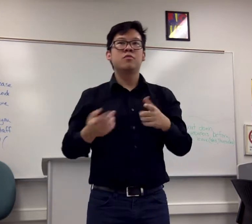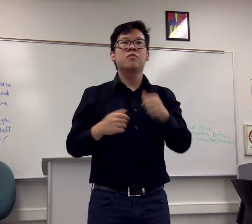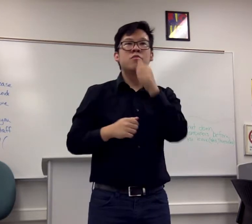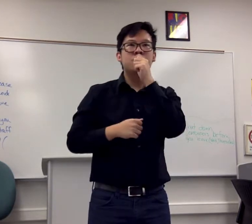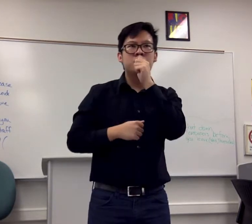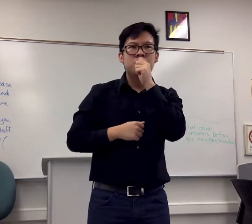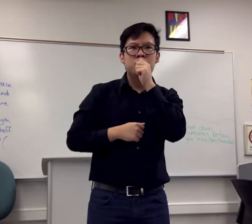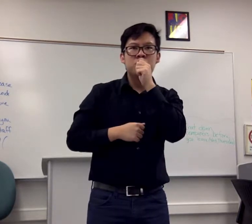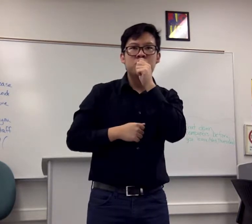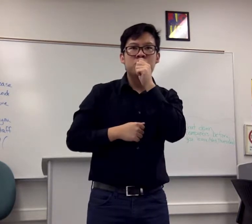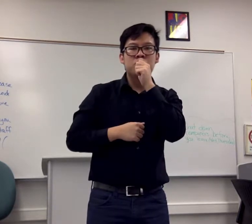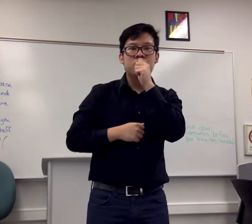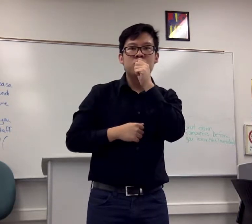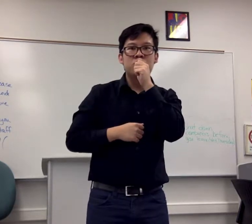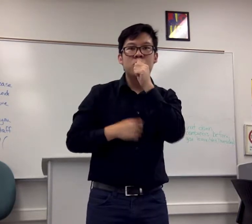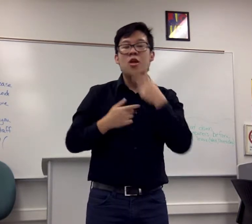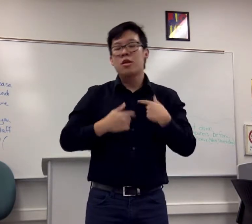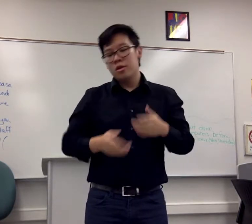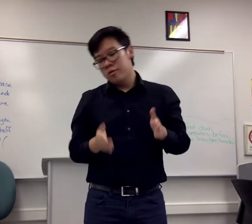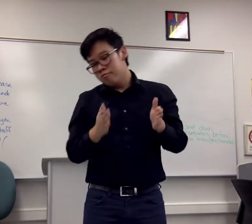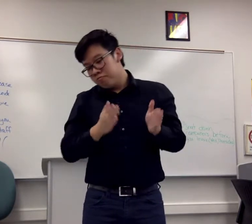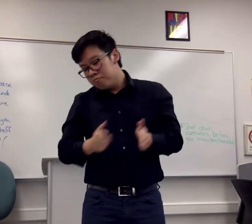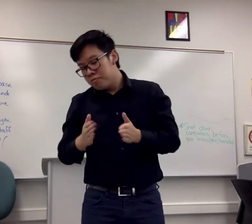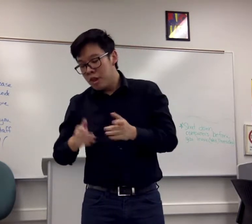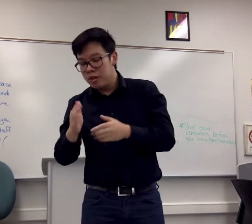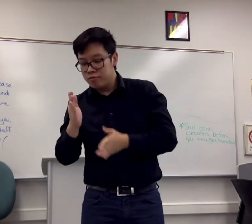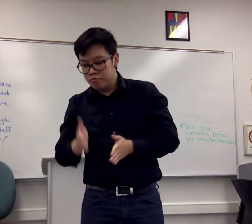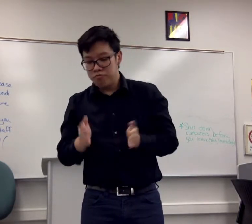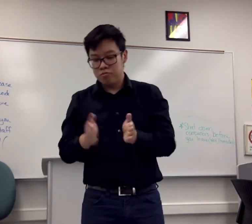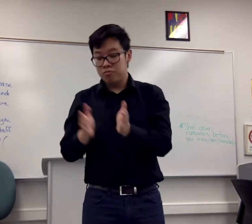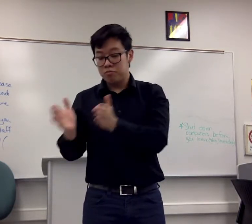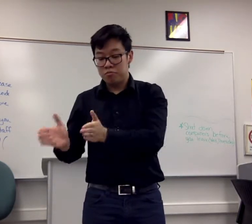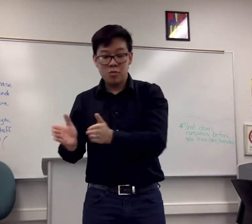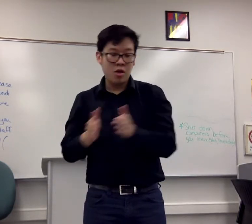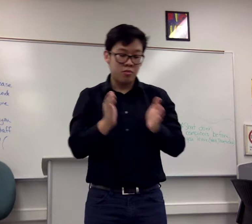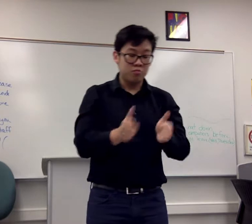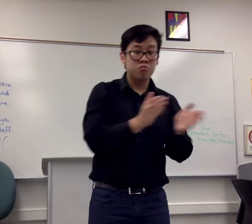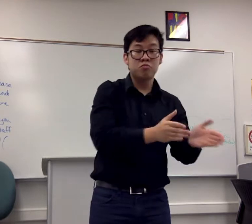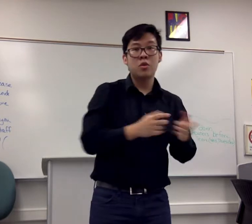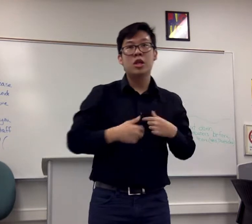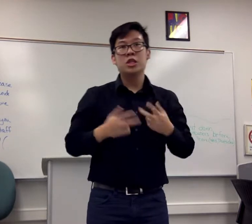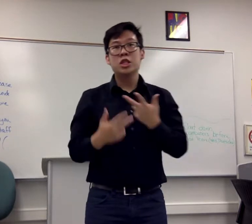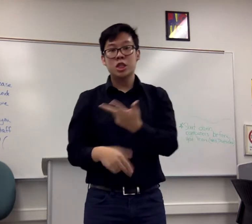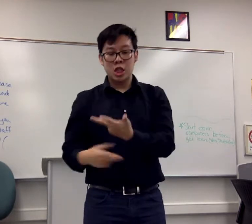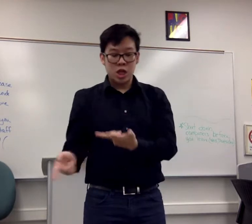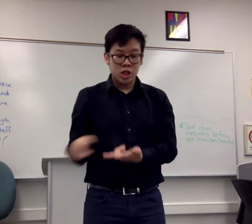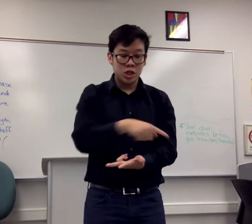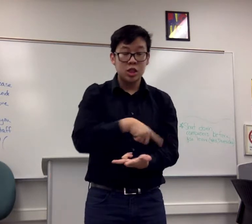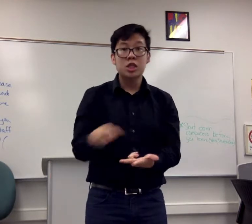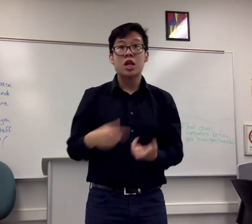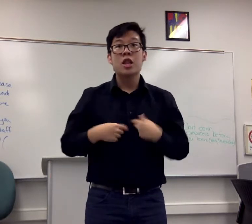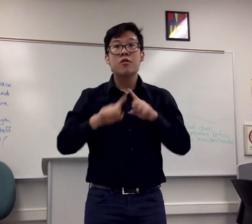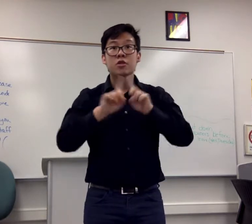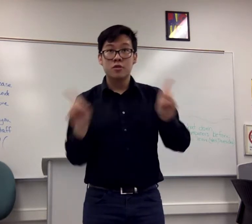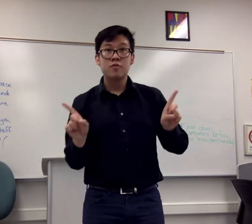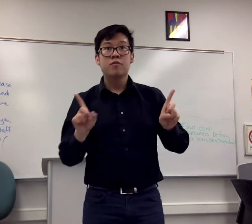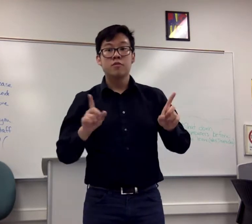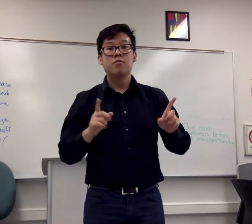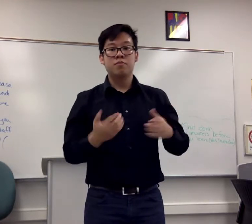those are separate occurrences. You have to consider them over and done with. And it's good to have that background information for